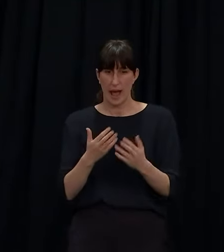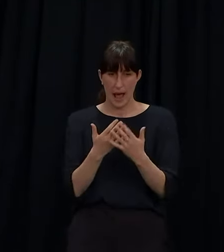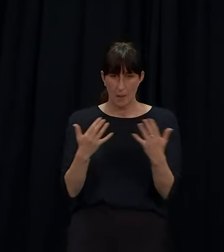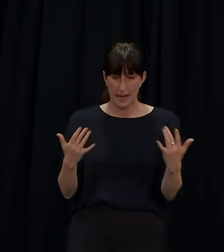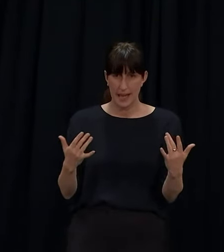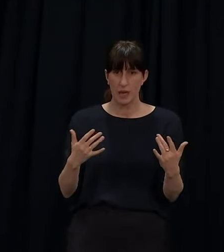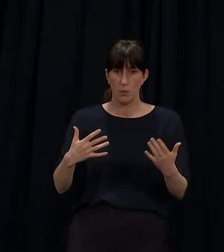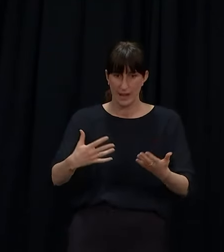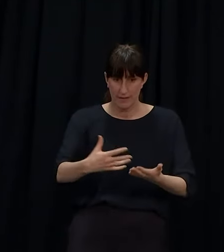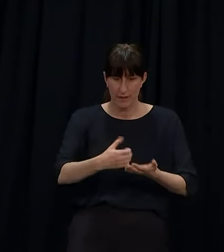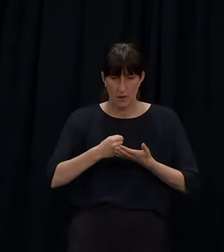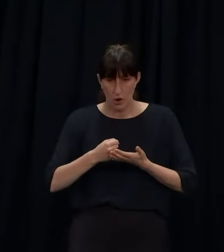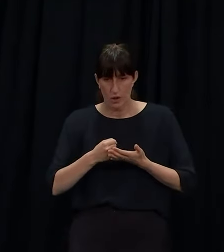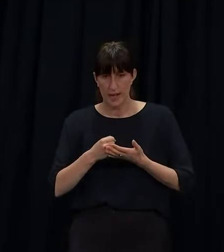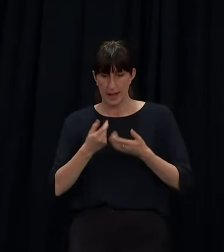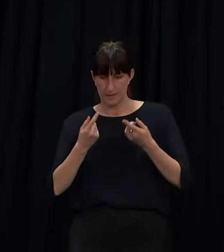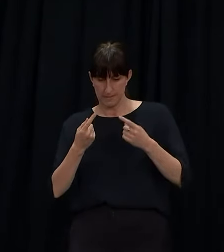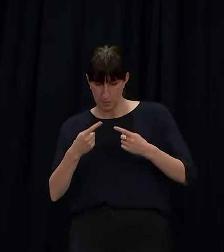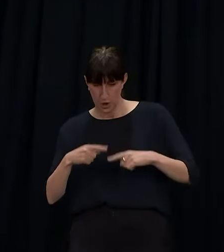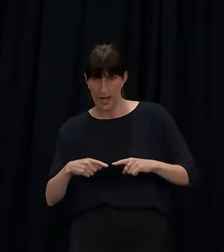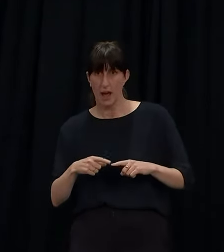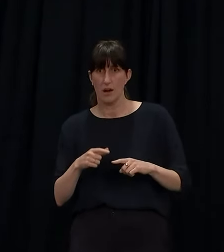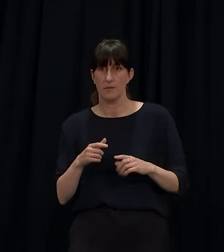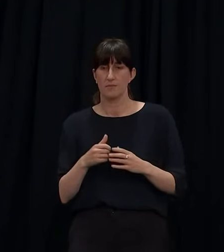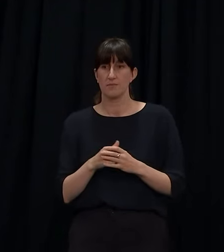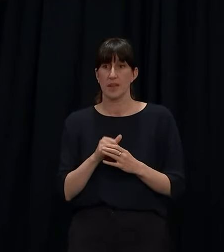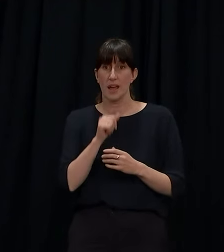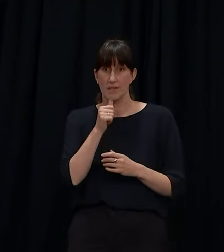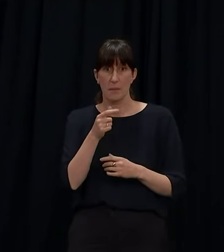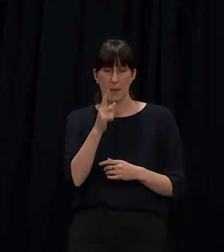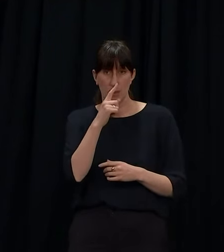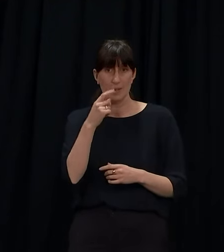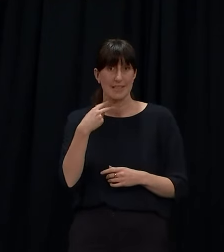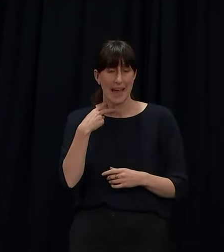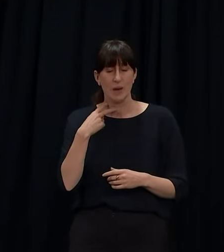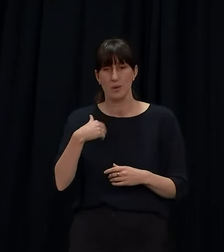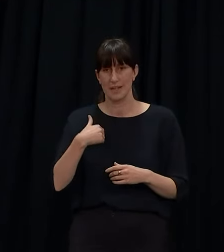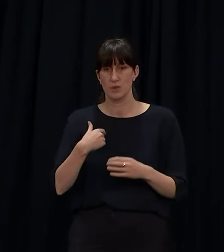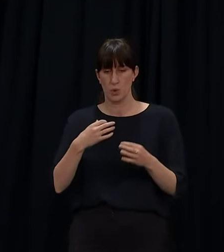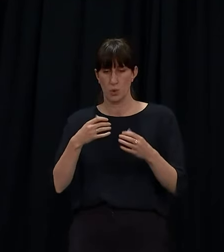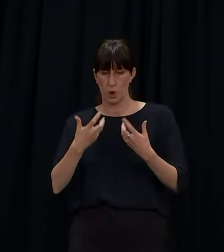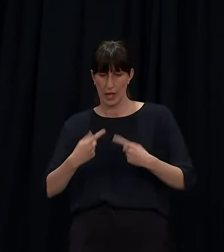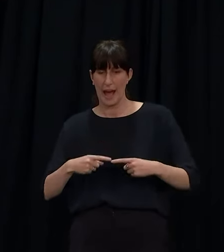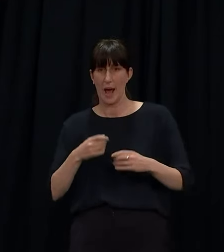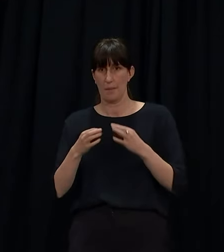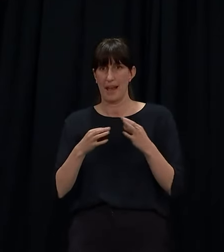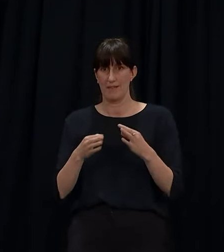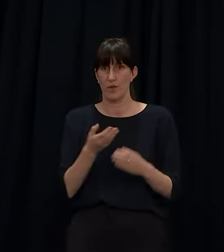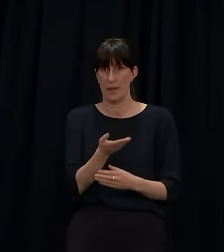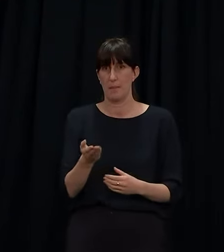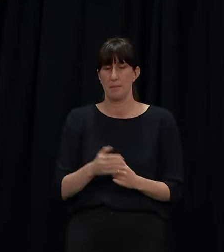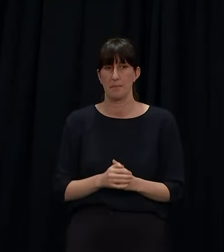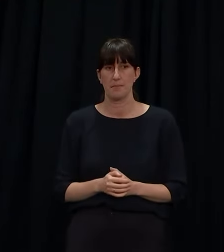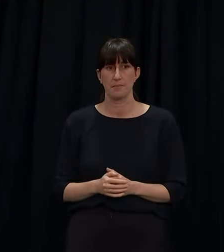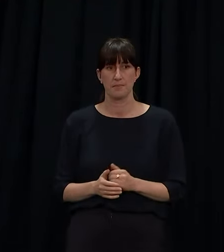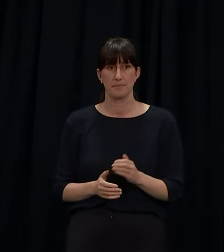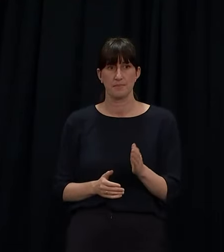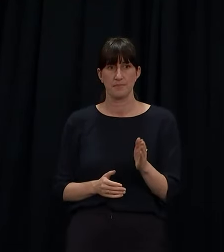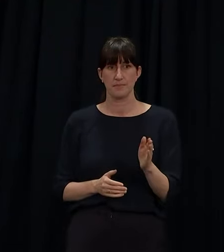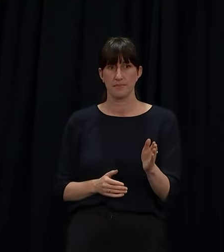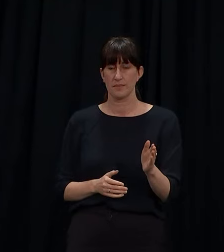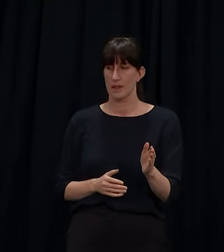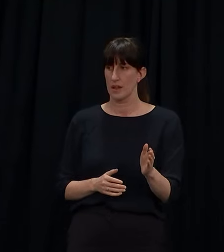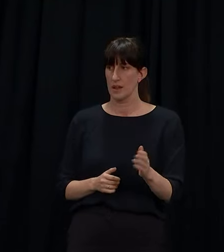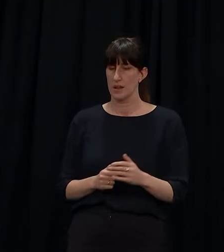to evacuate, to then work through a plan for those who still remain. We just to follow on that. Yeah. We understand 30 to